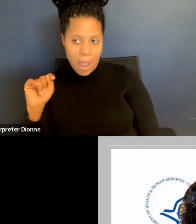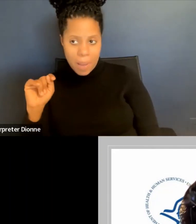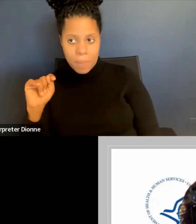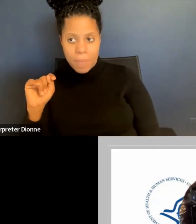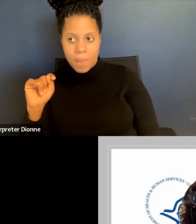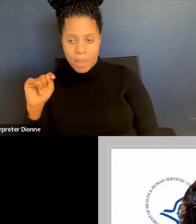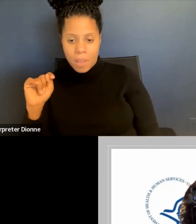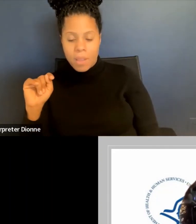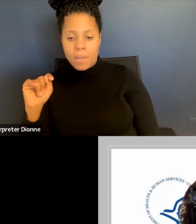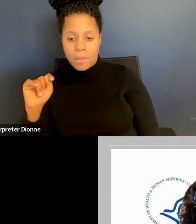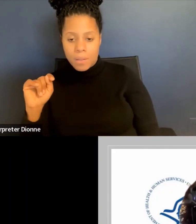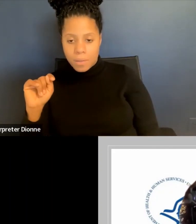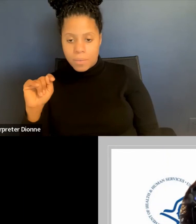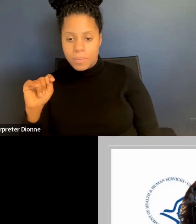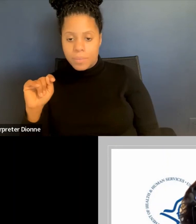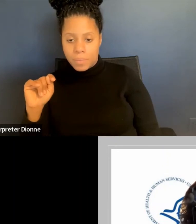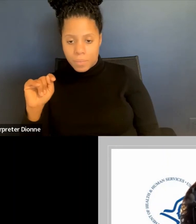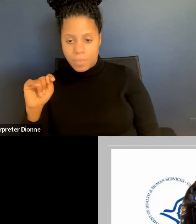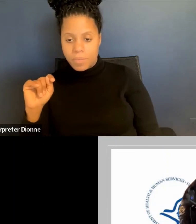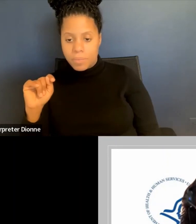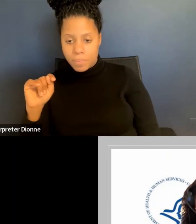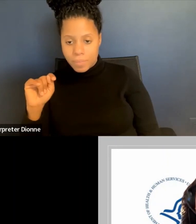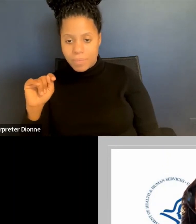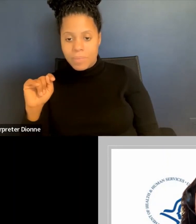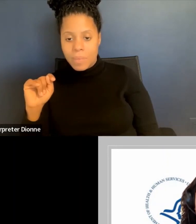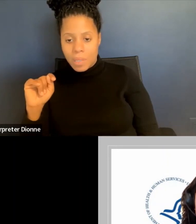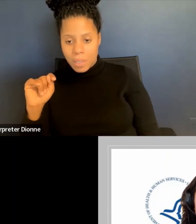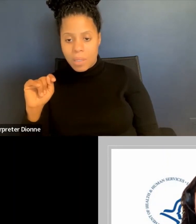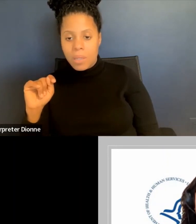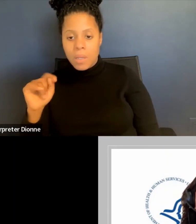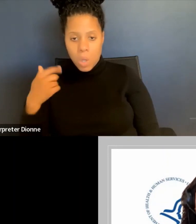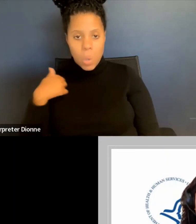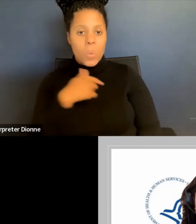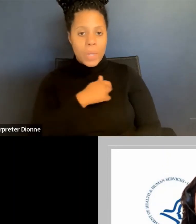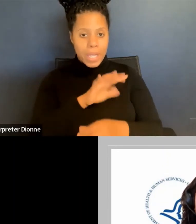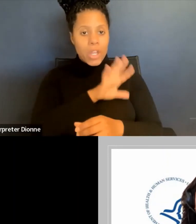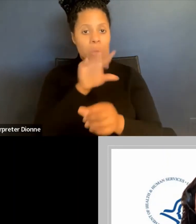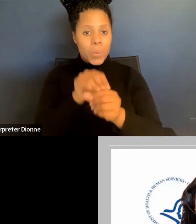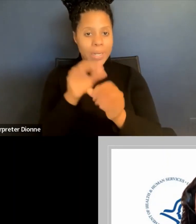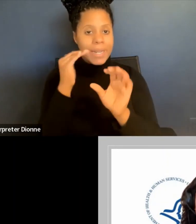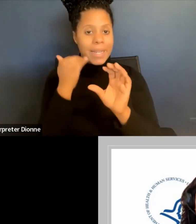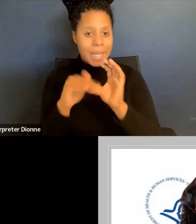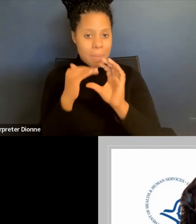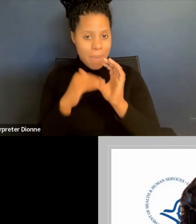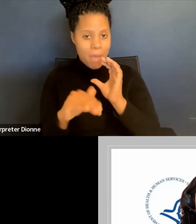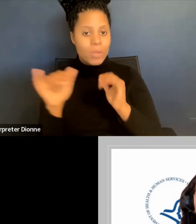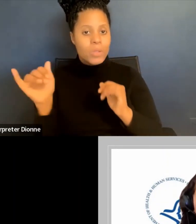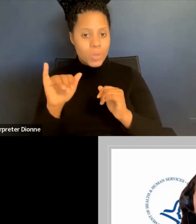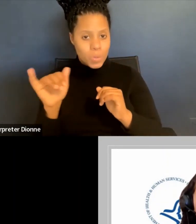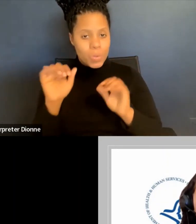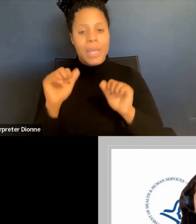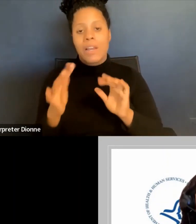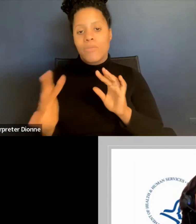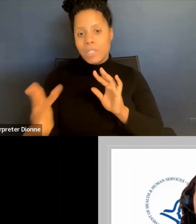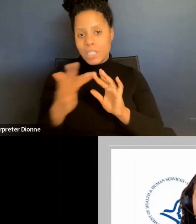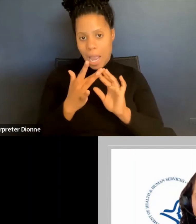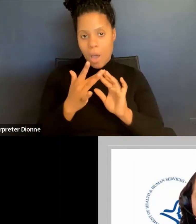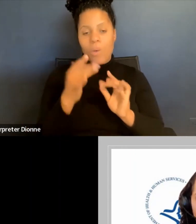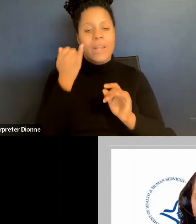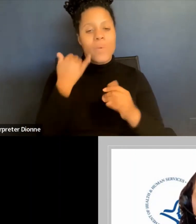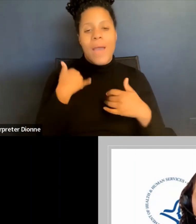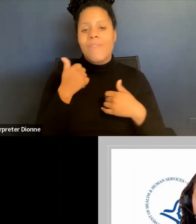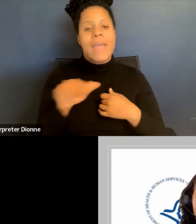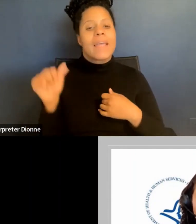We included, I think, an email address to reach out to us if you have questions. And we really